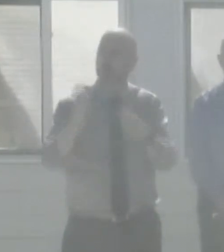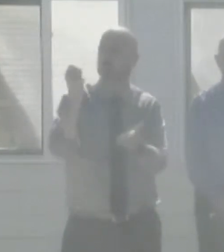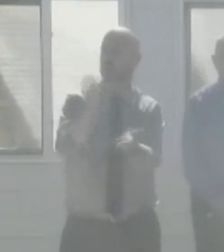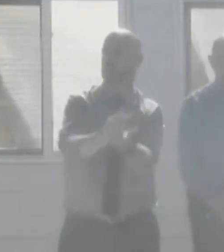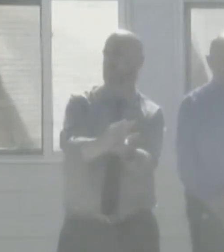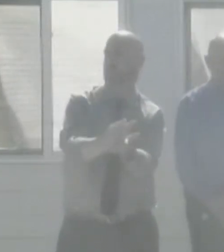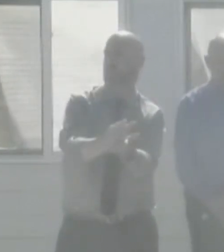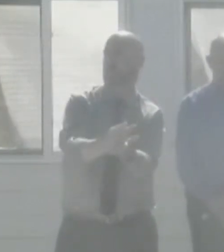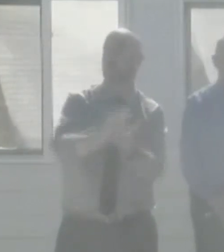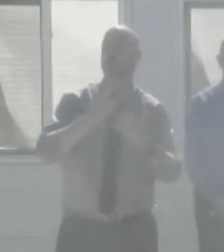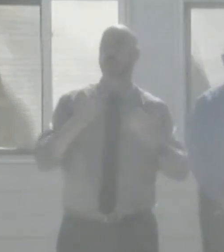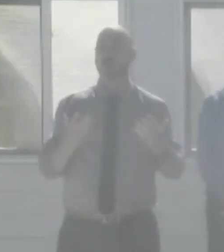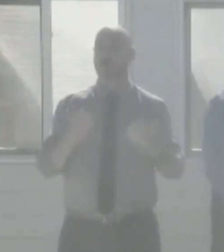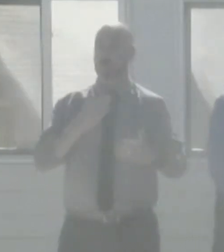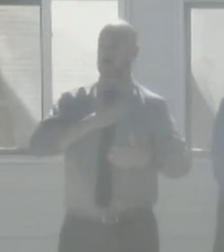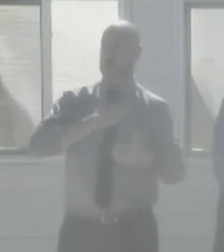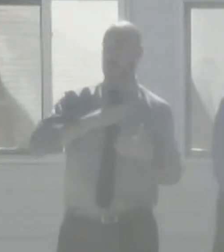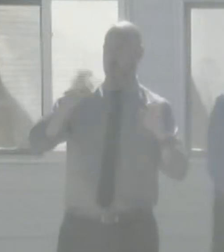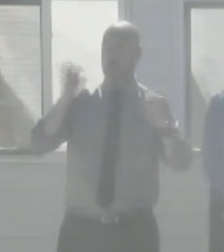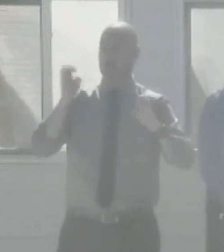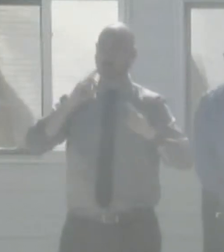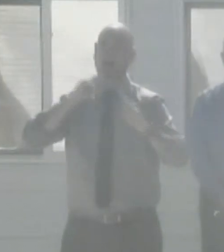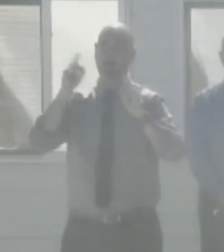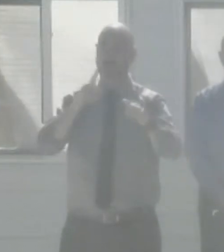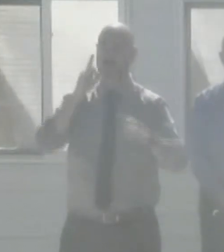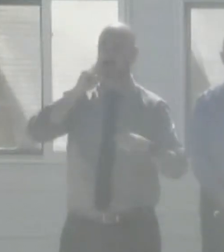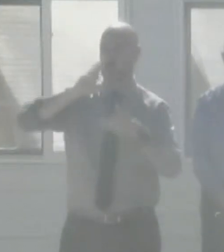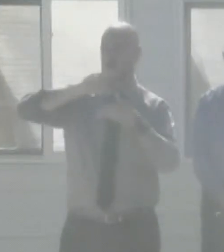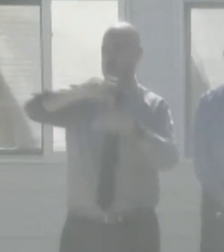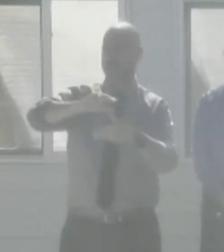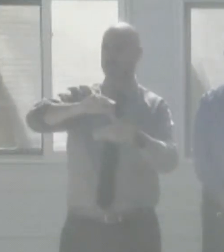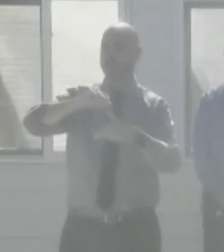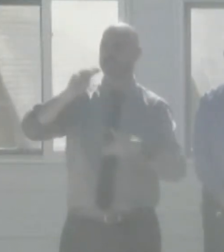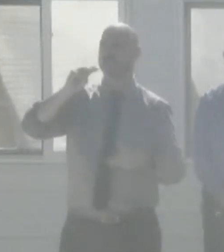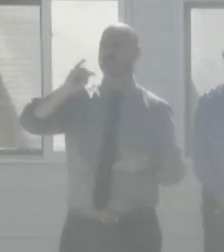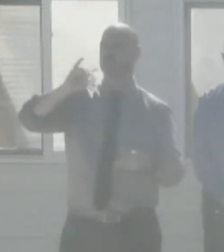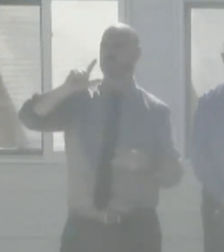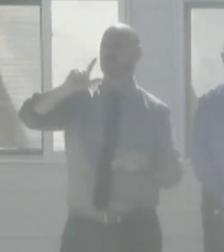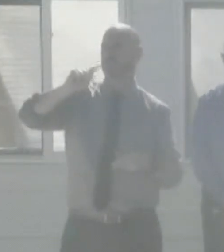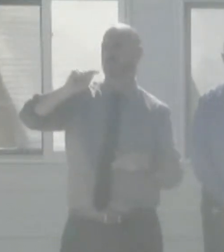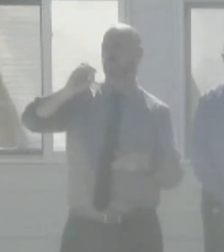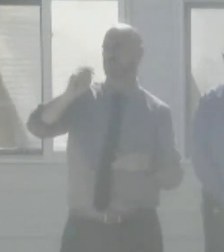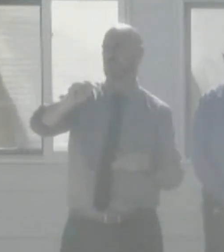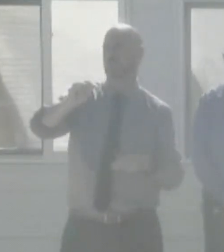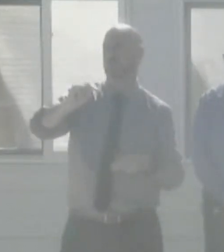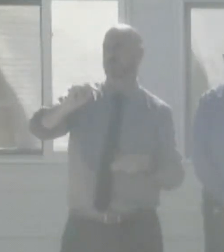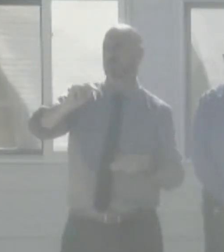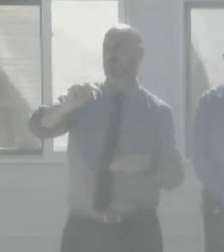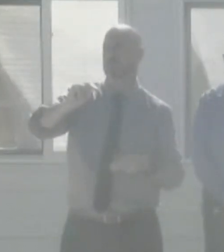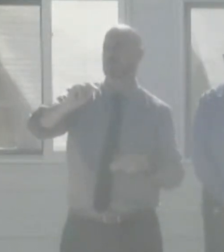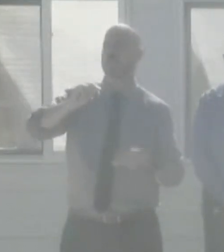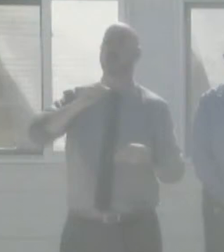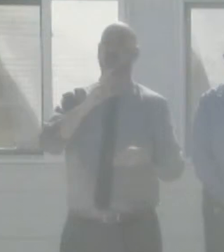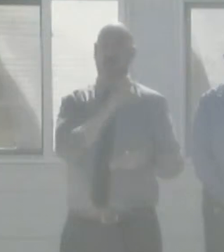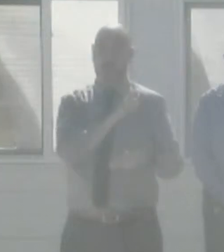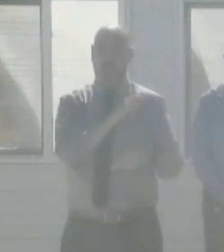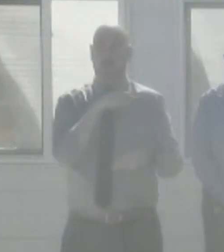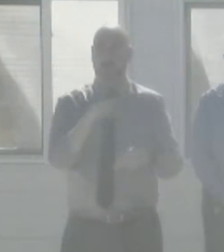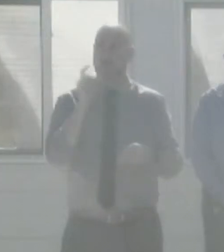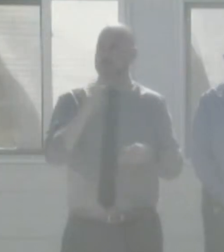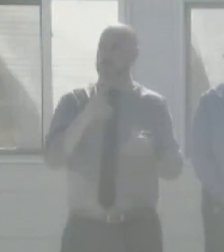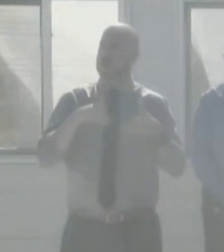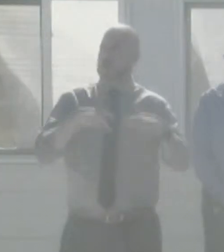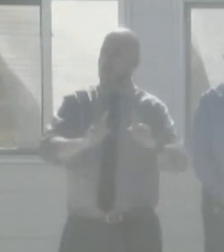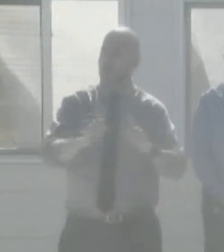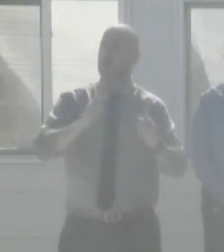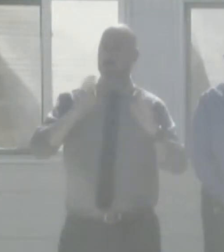Hurricane Milton, local authorities must allow residents back to their homes once the roadways are deemed safe. In